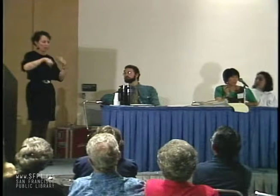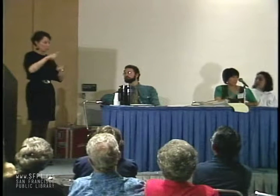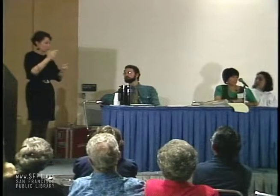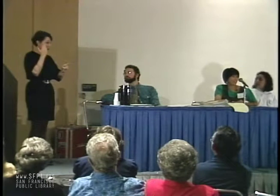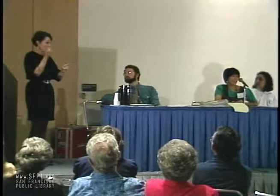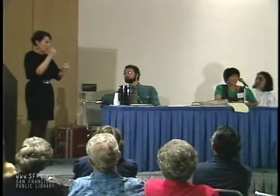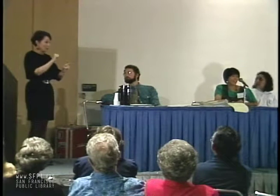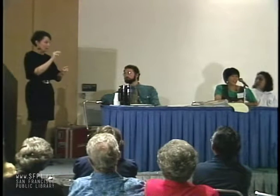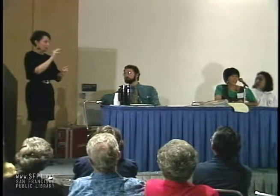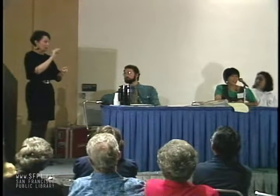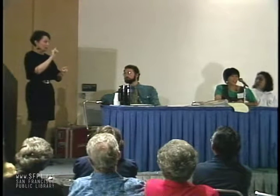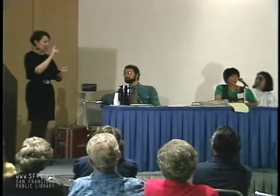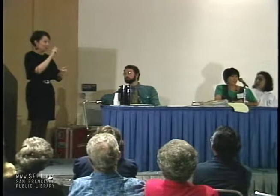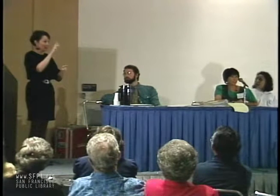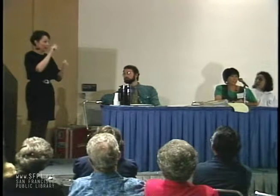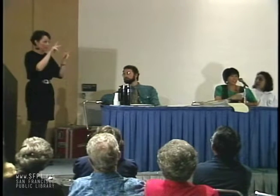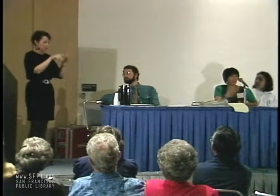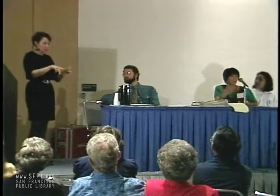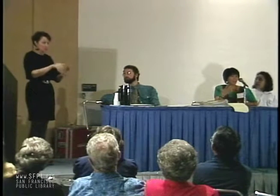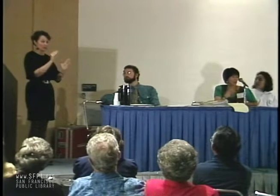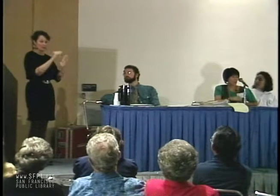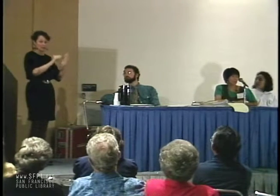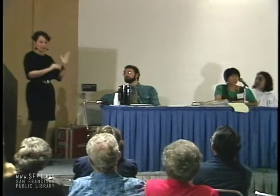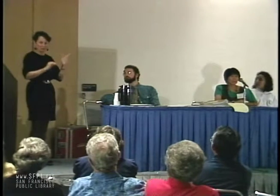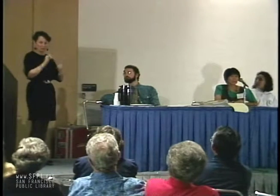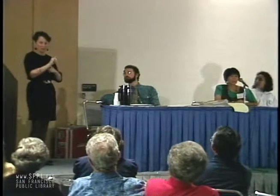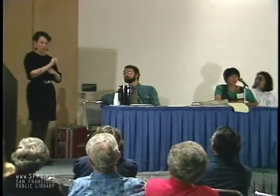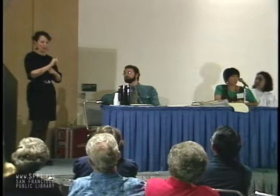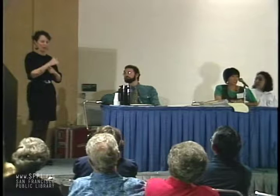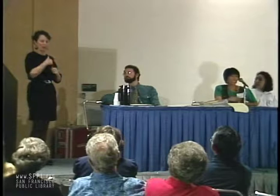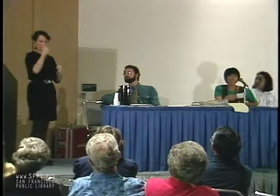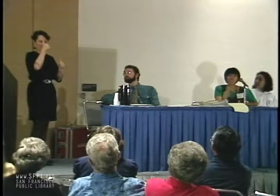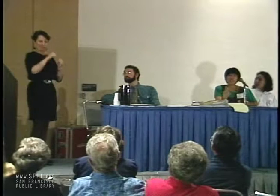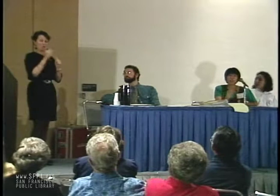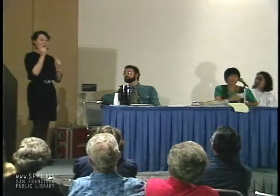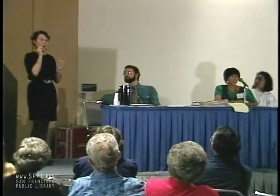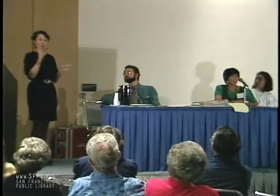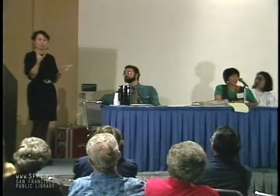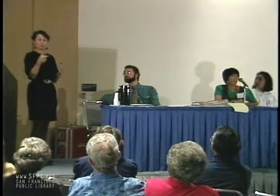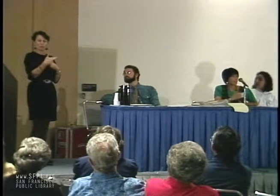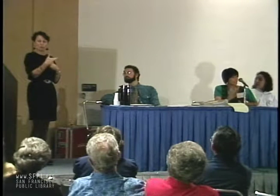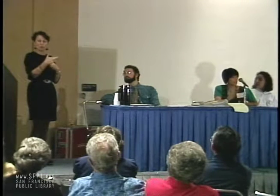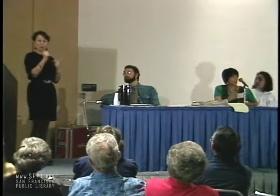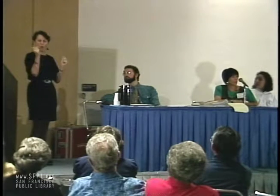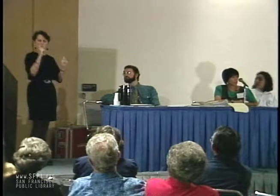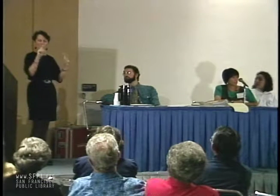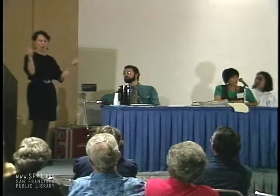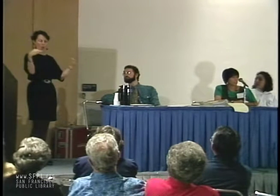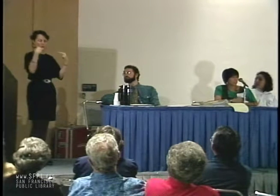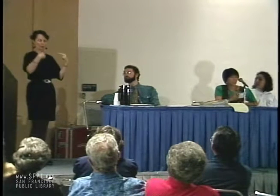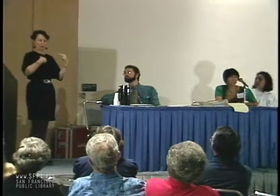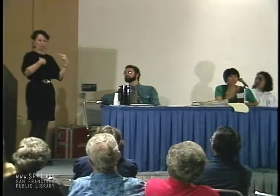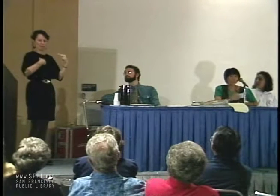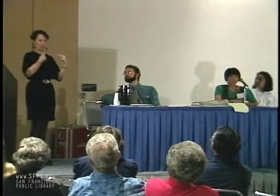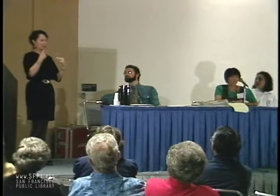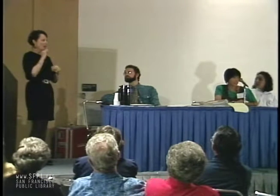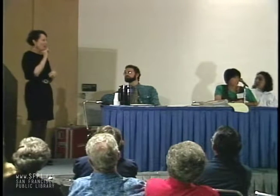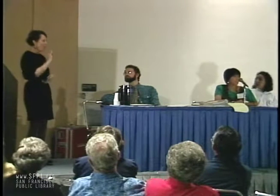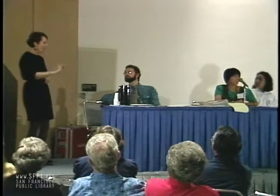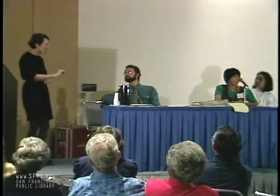person? And finally, I remember in homeroom period, everyone just like looked over at me and they saw, my gosh, you know, you're Chinese. We